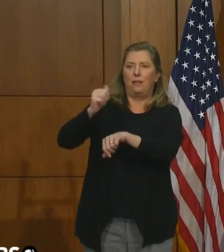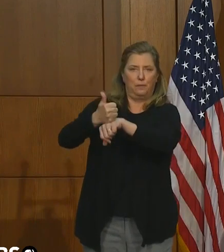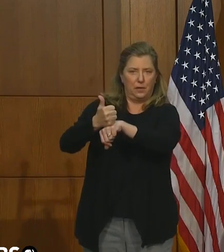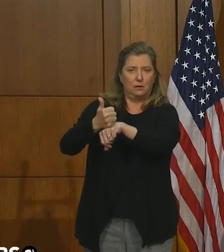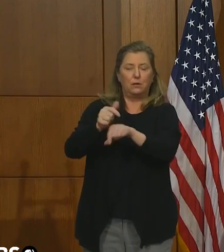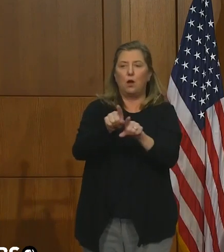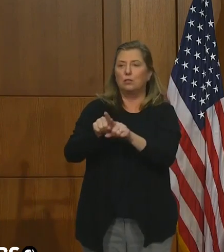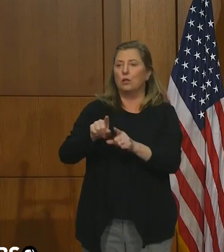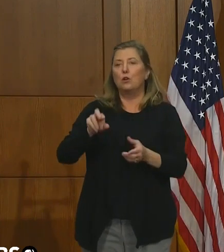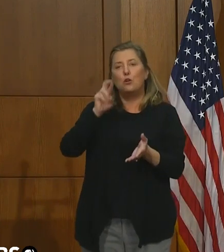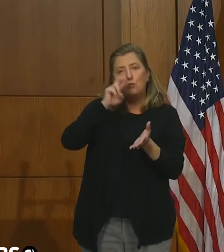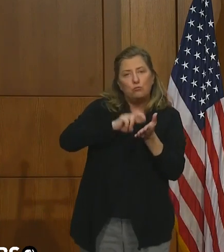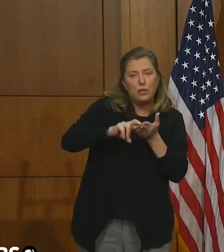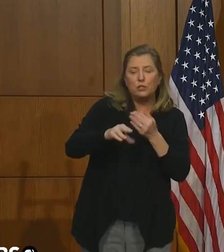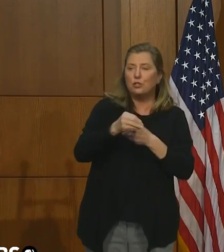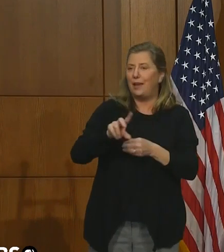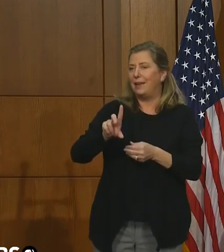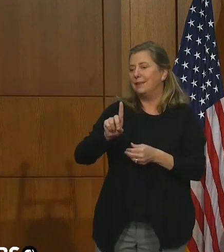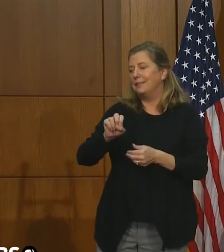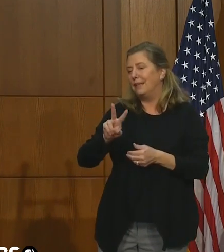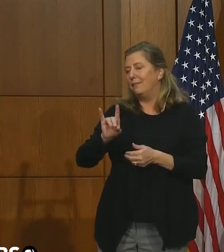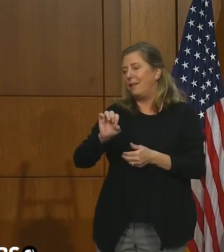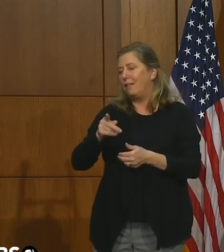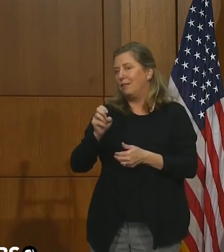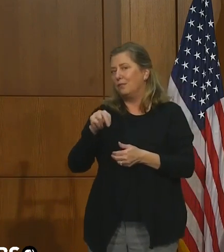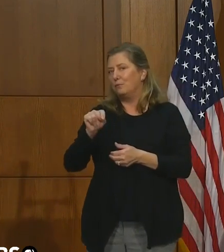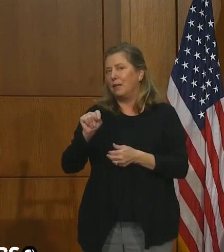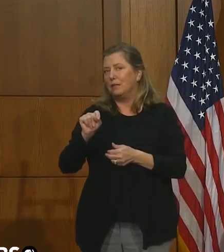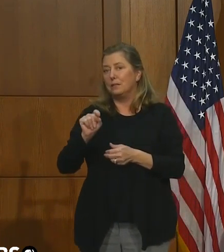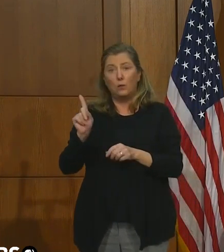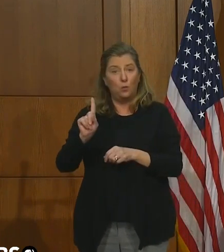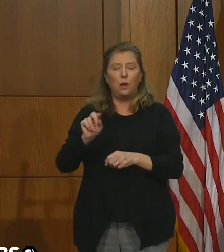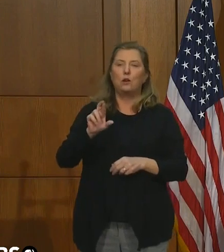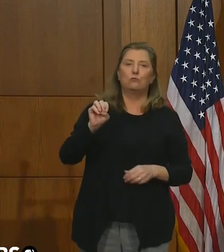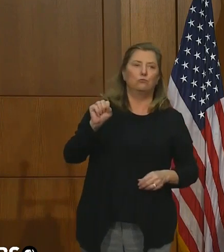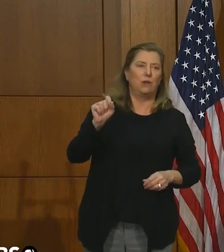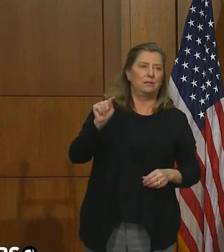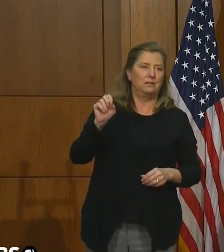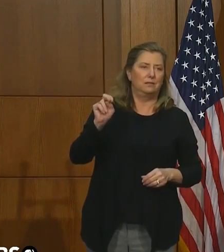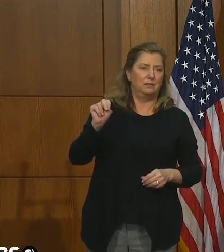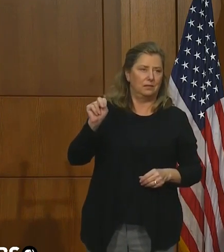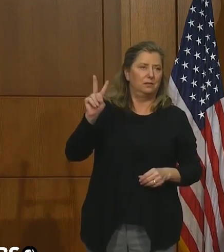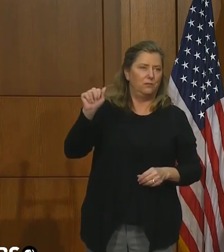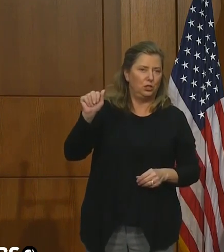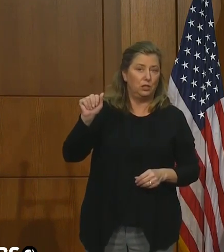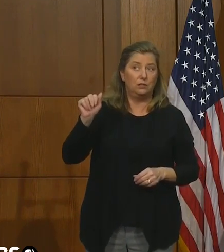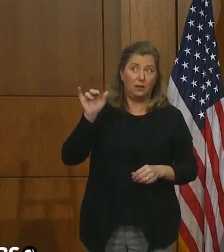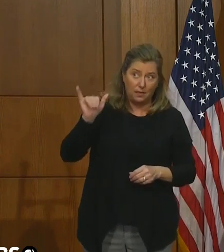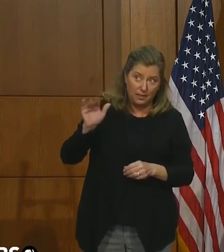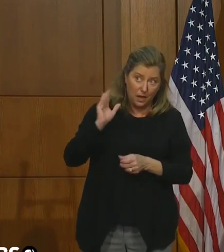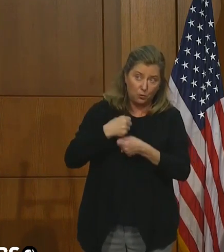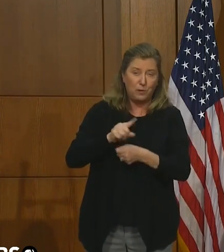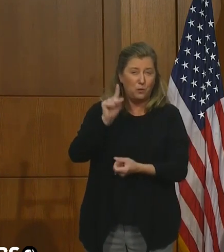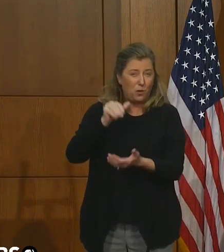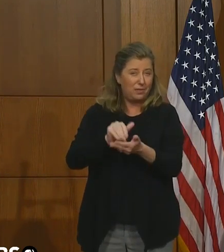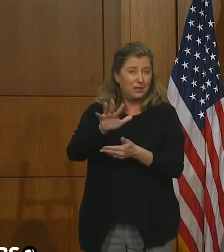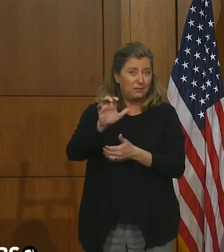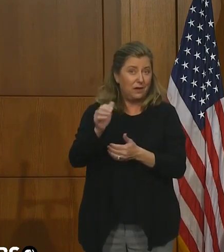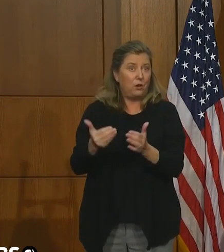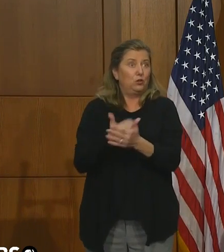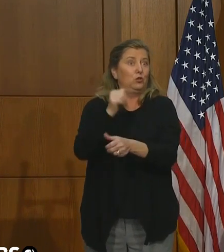and research and development hub in Reston. This will create 1,500 new